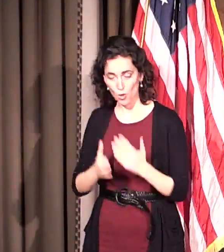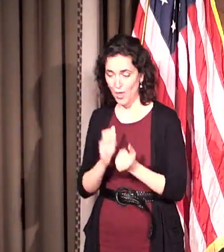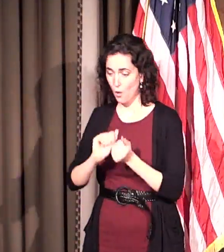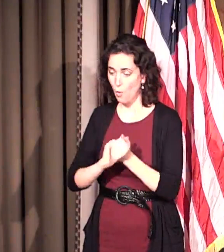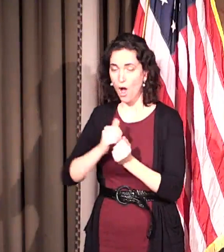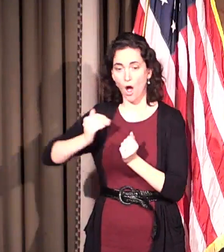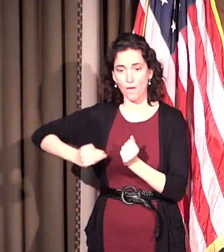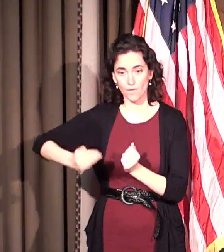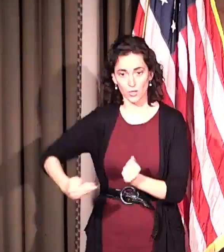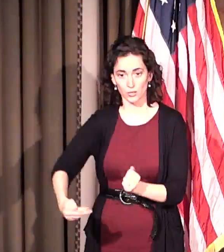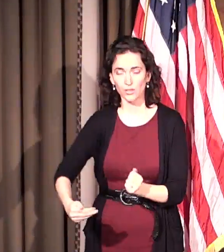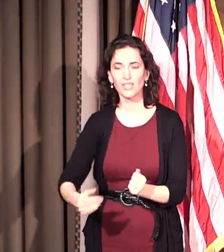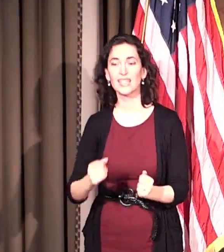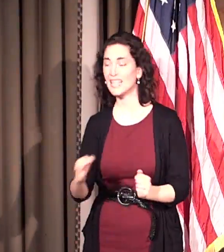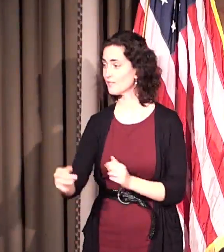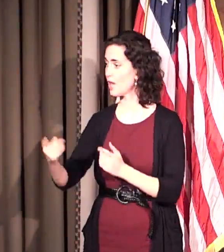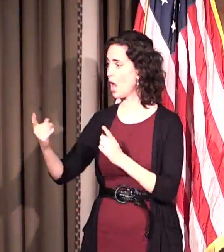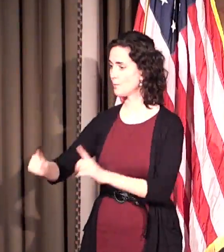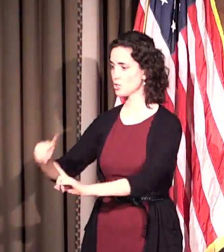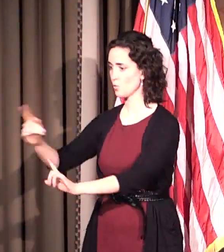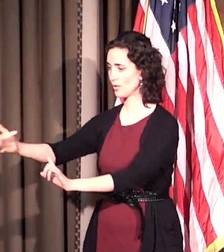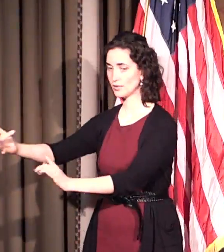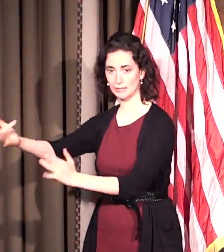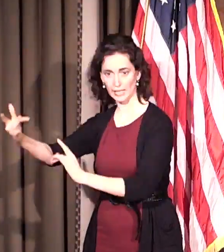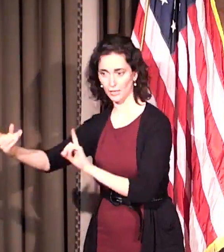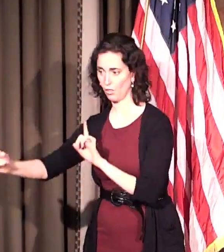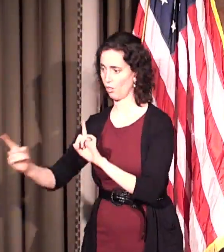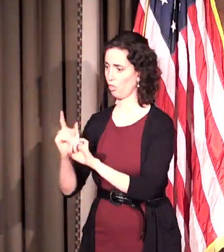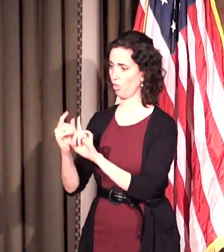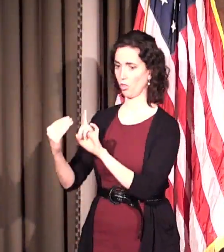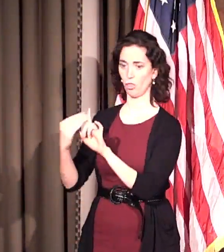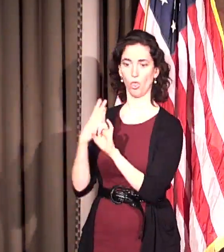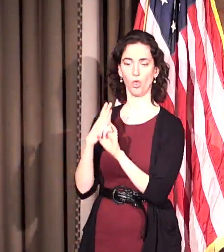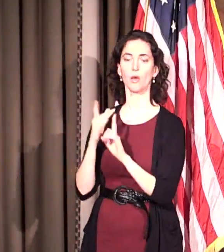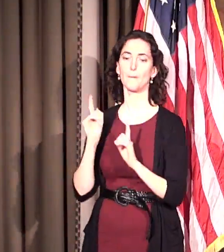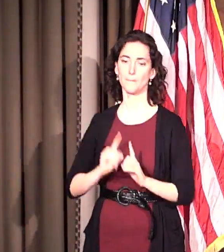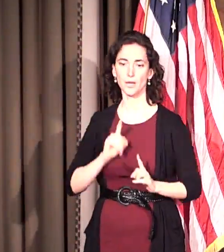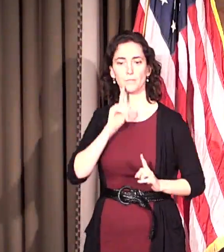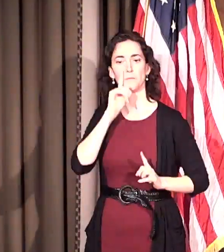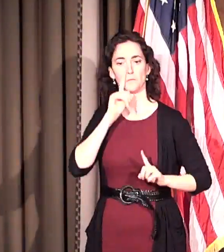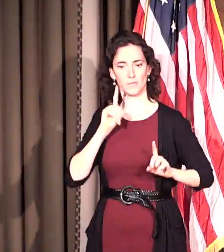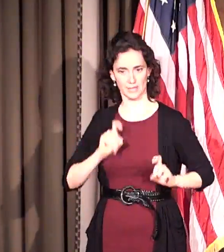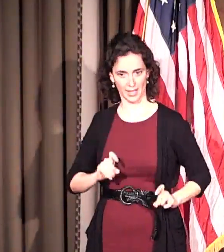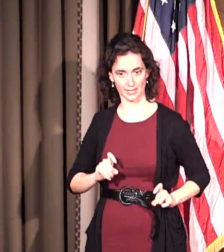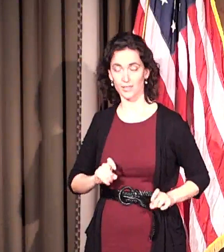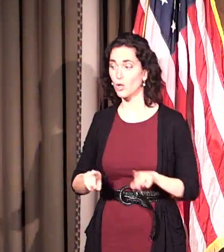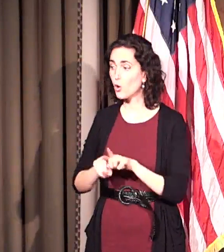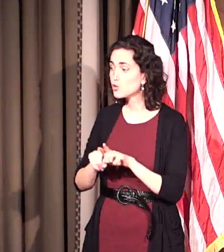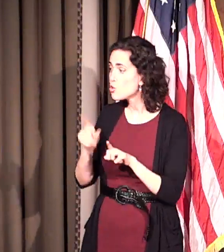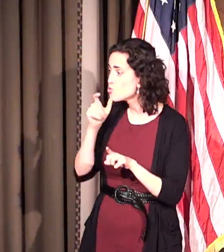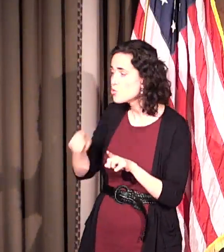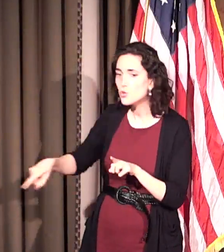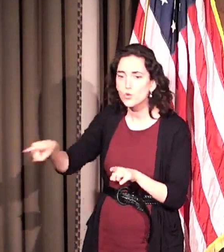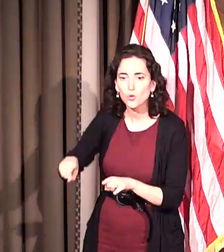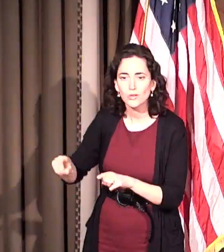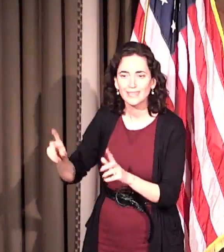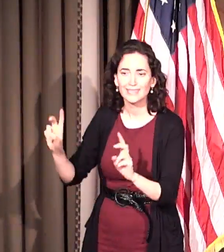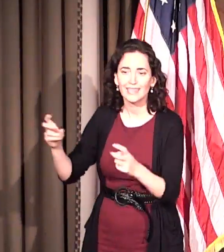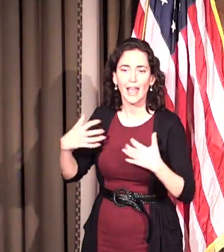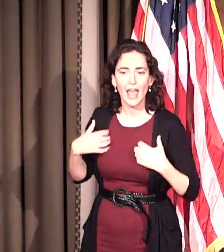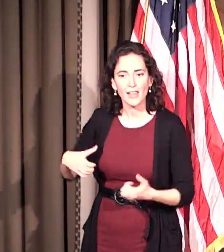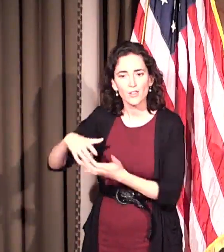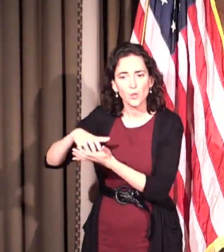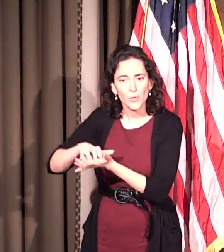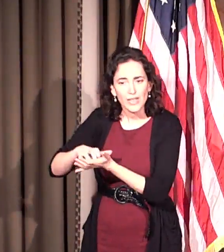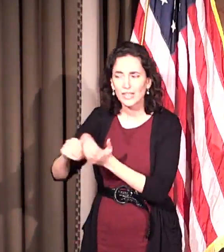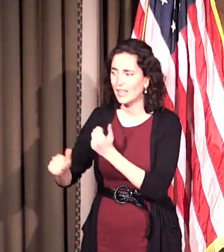sure that you're tested if you're exposed, protect the vulnerable. And if you are one of the vulnerable because of your age,